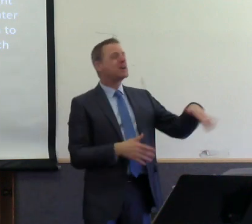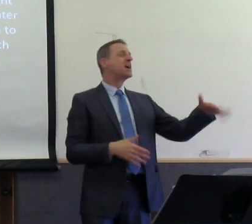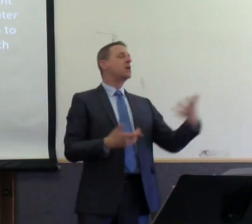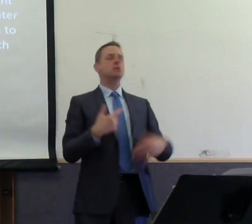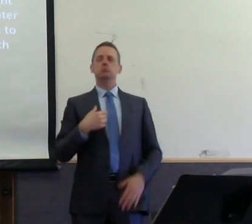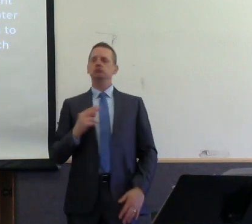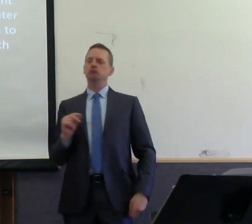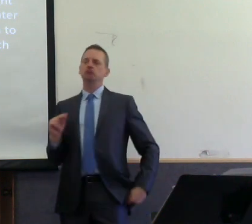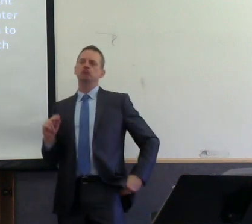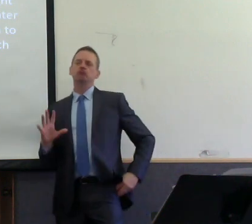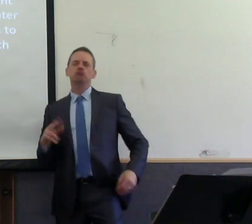He's not fun.